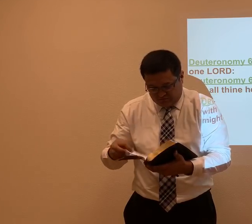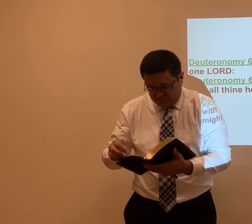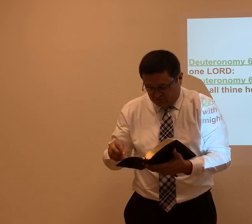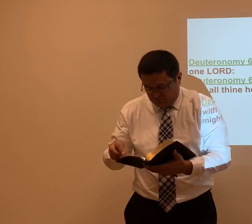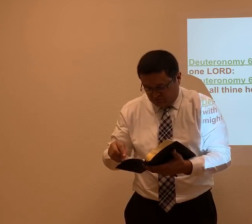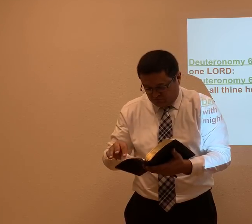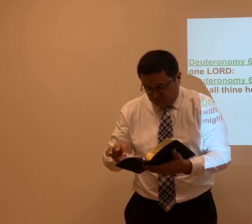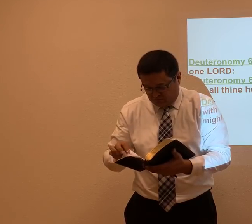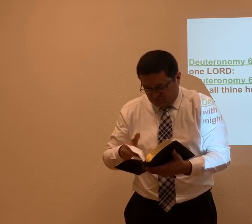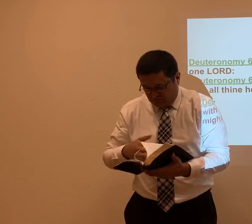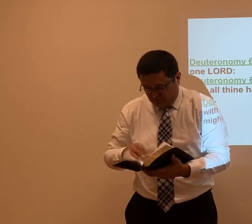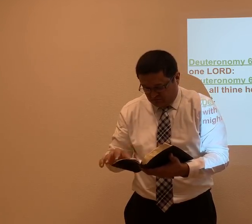And it's also in the Galatians.